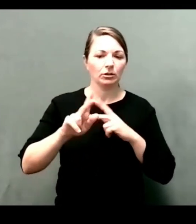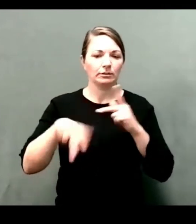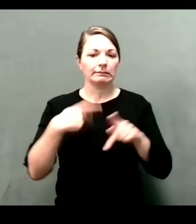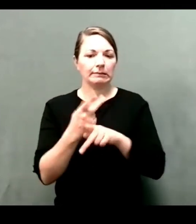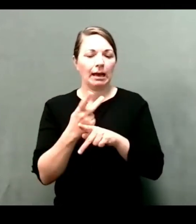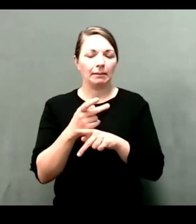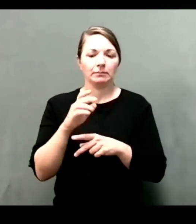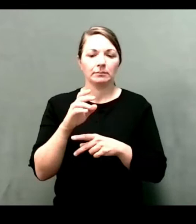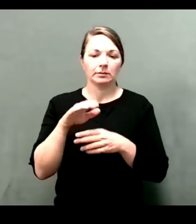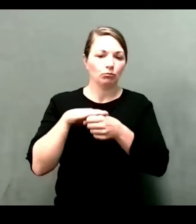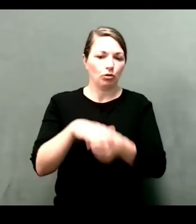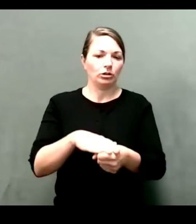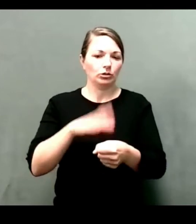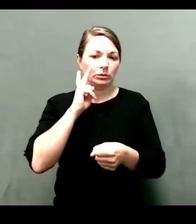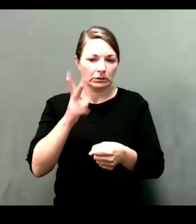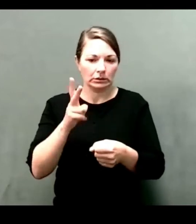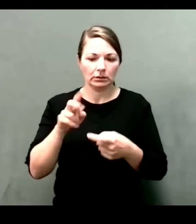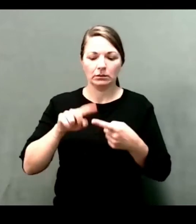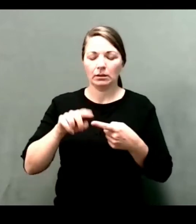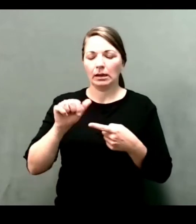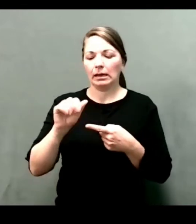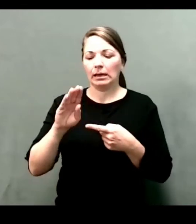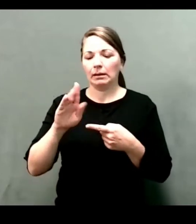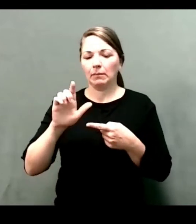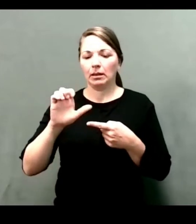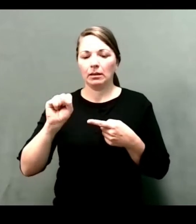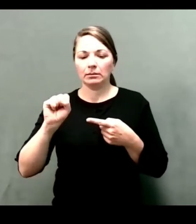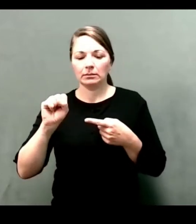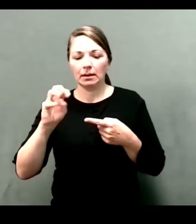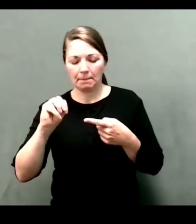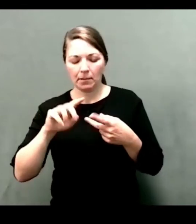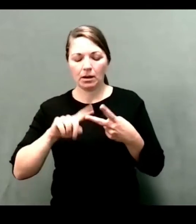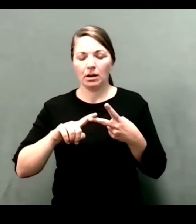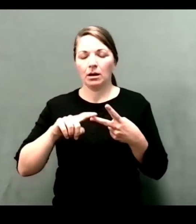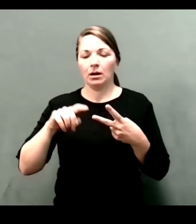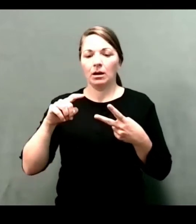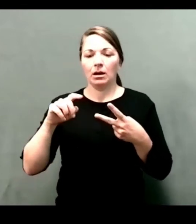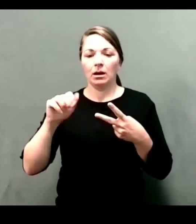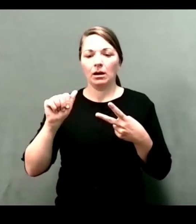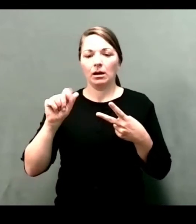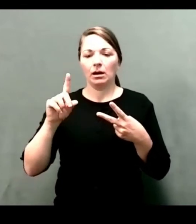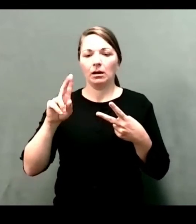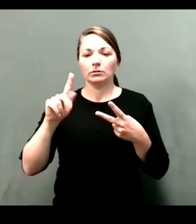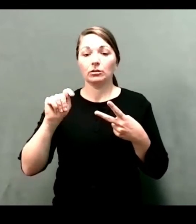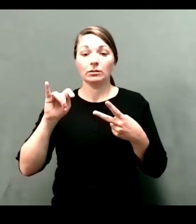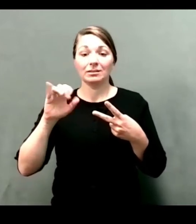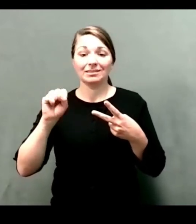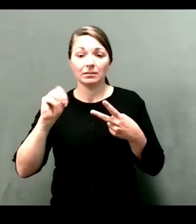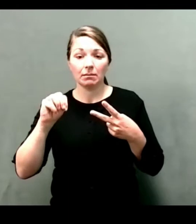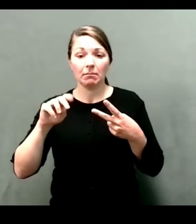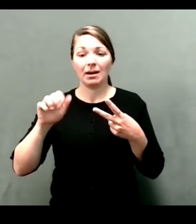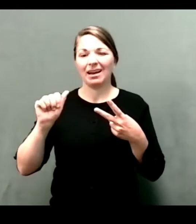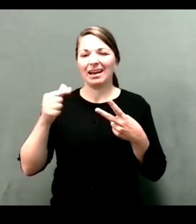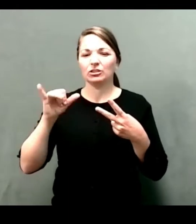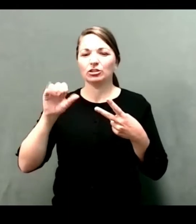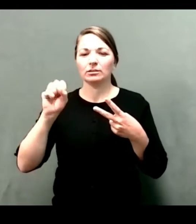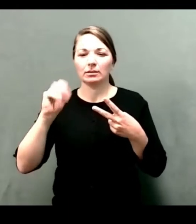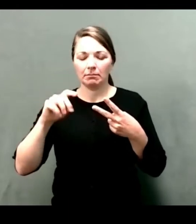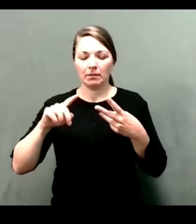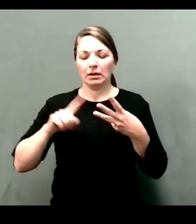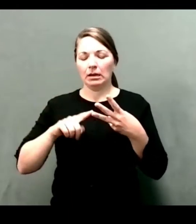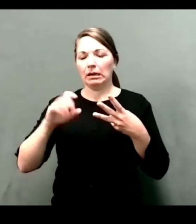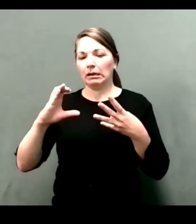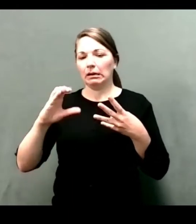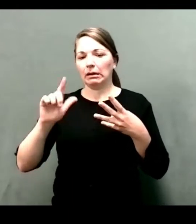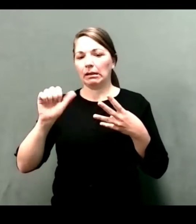forms of oppression. In this case, we highlighted ableism, adultism and ageism, classism, and racism. It also explains that we